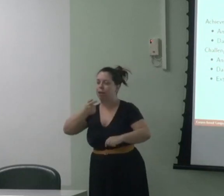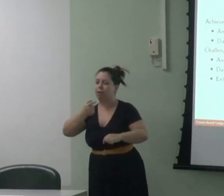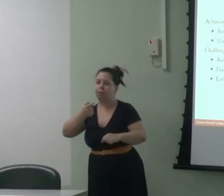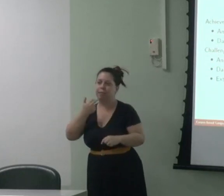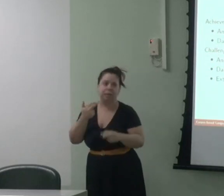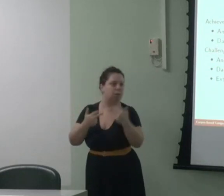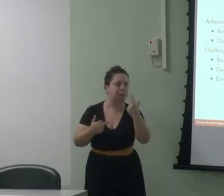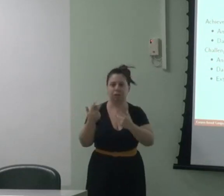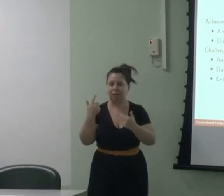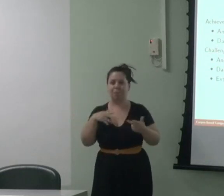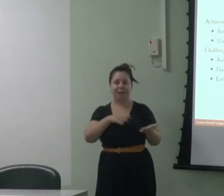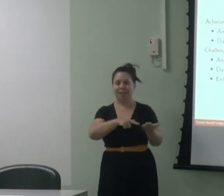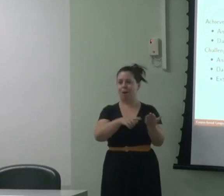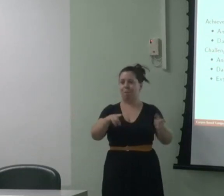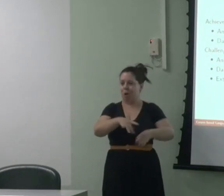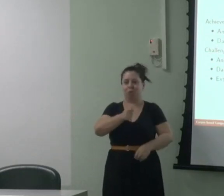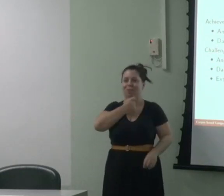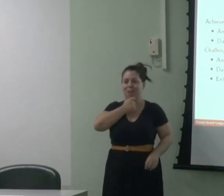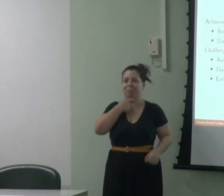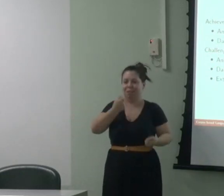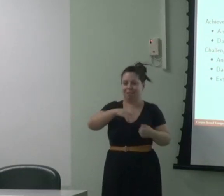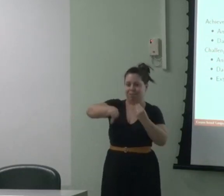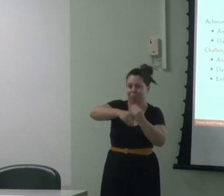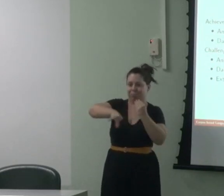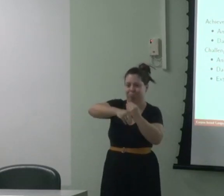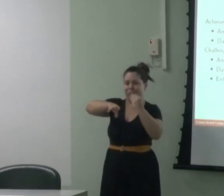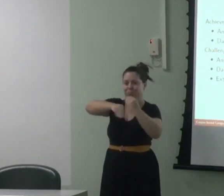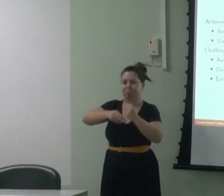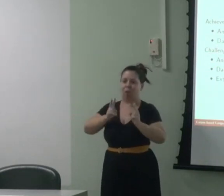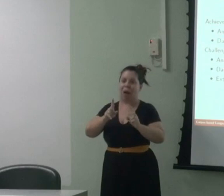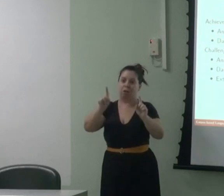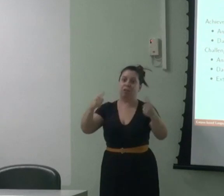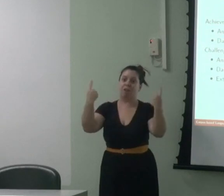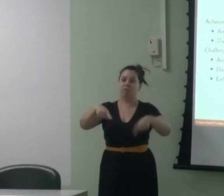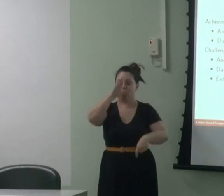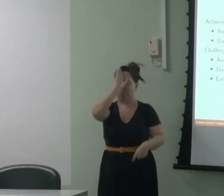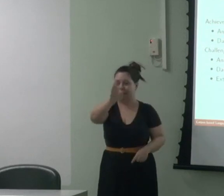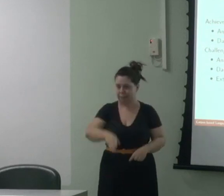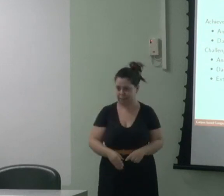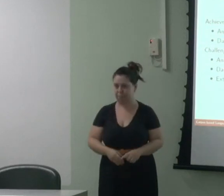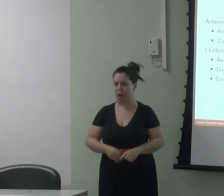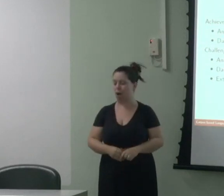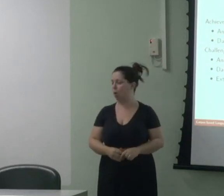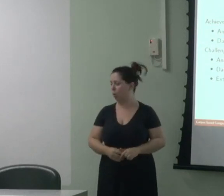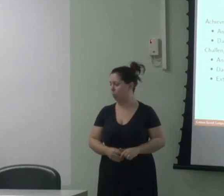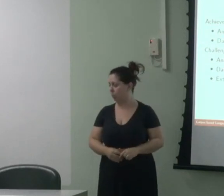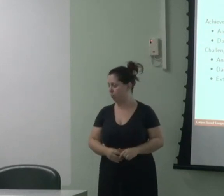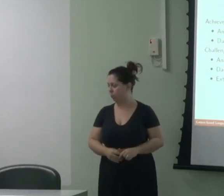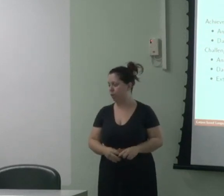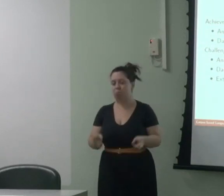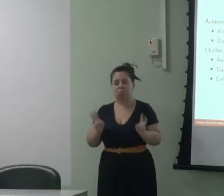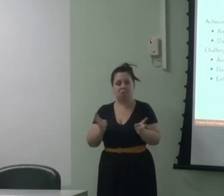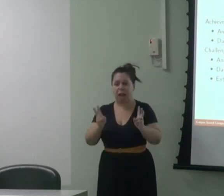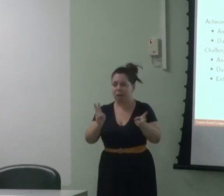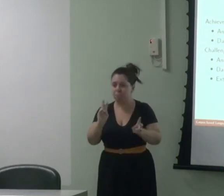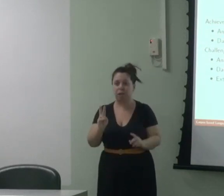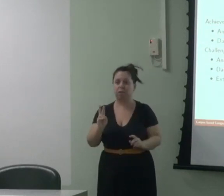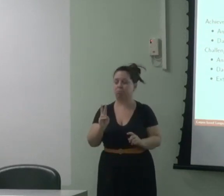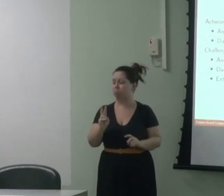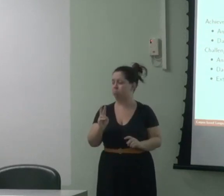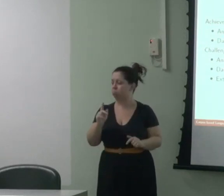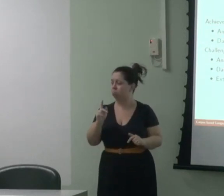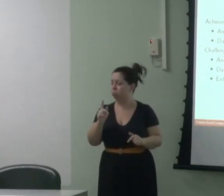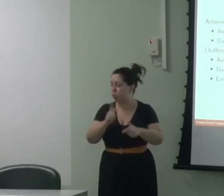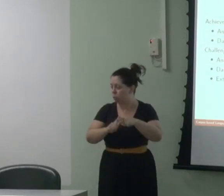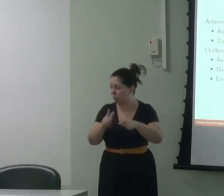added new phenomena from new languages. There will always be issues with